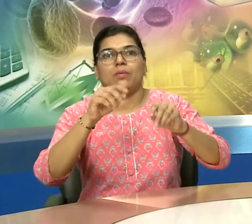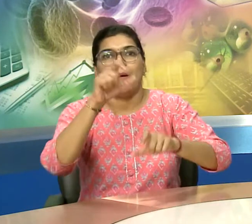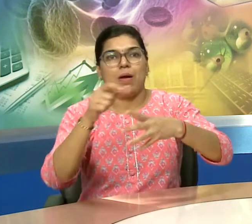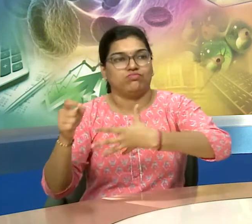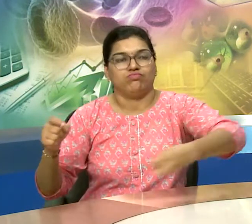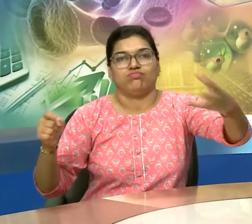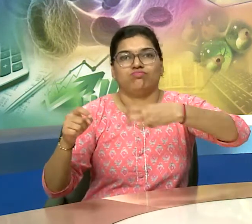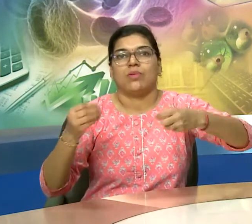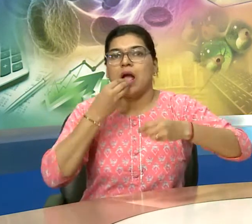that is the need